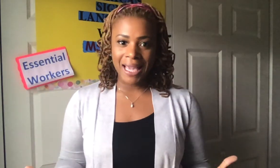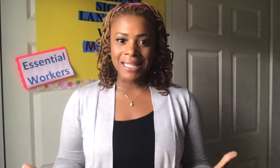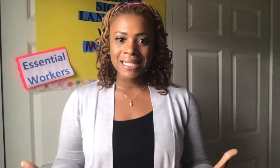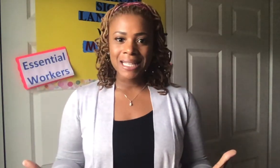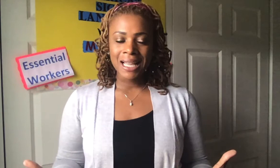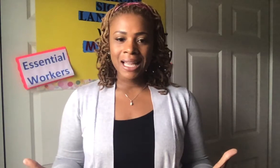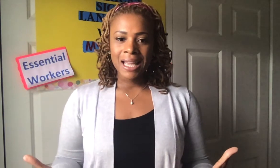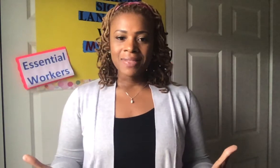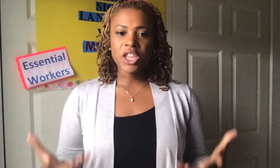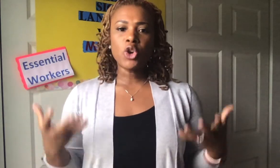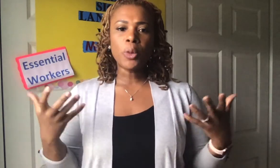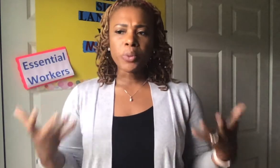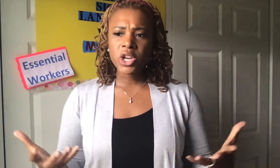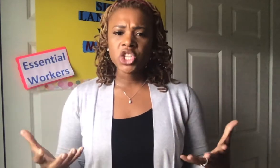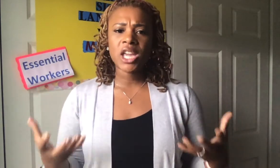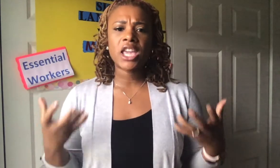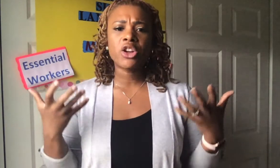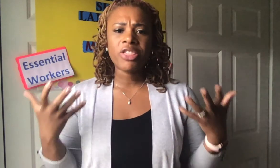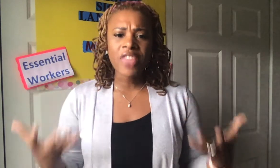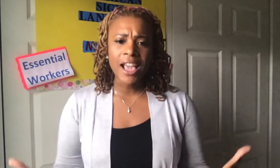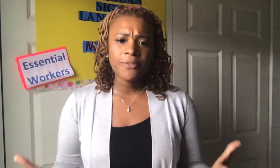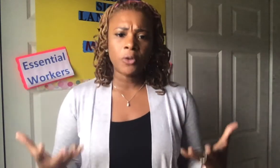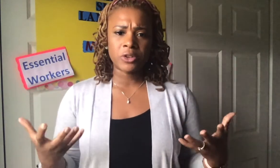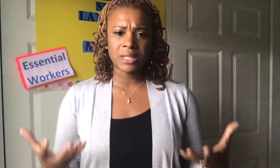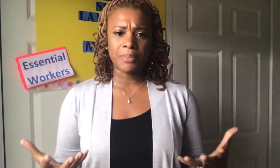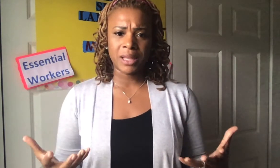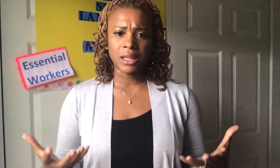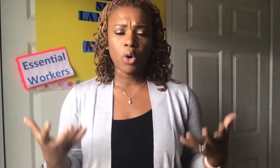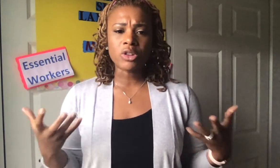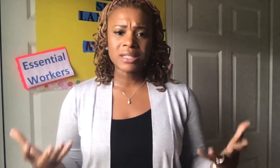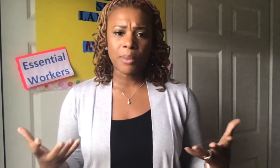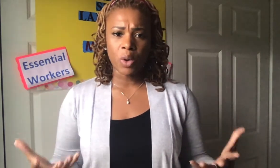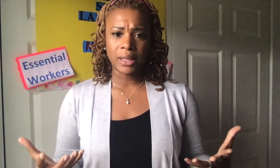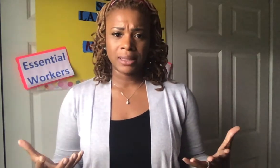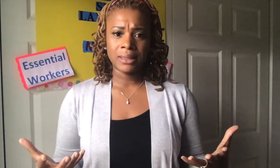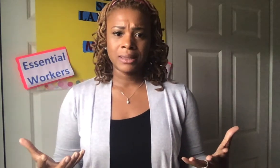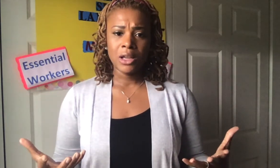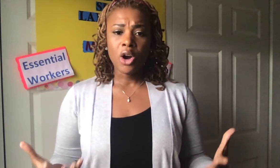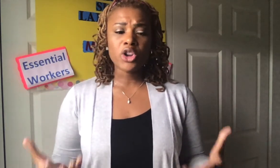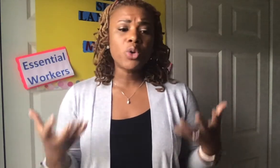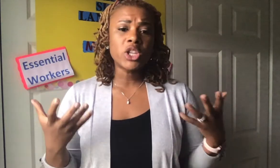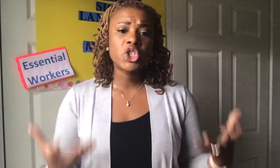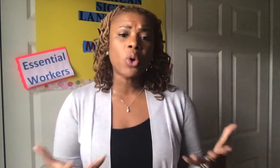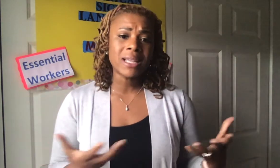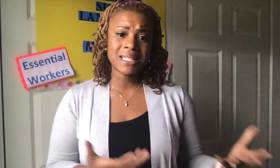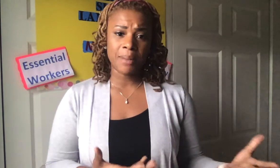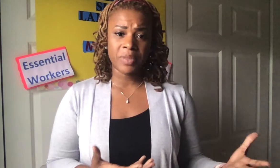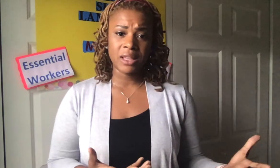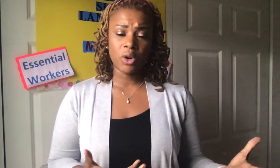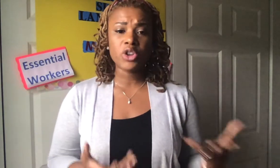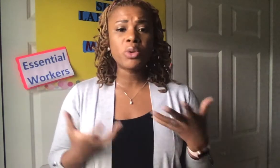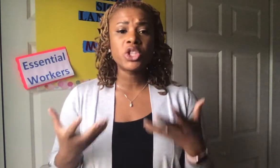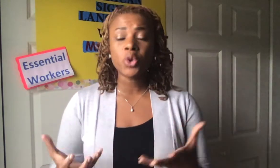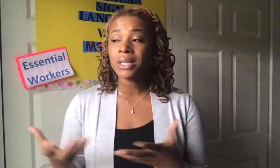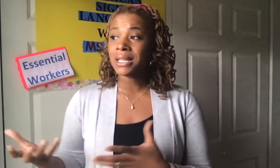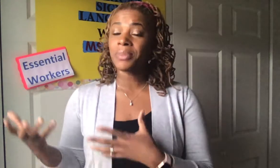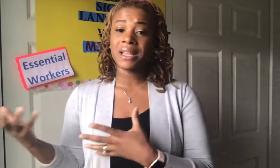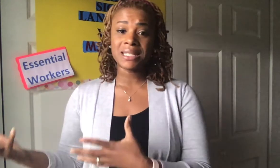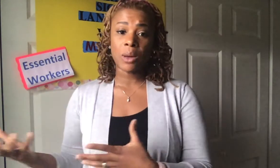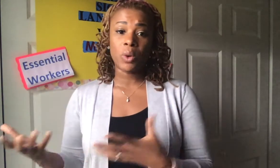means that you appreciate, you're thankful for something or someone. Or you enjoy something, or you enjoy something that someone has